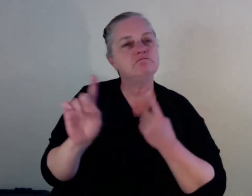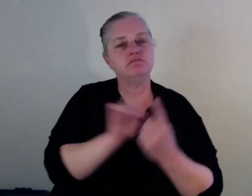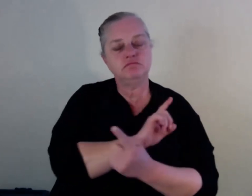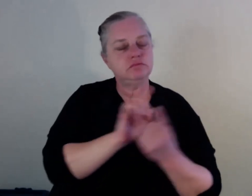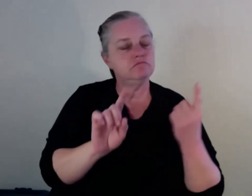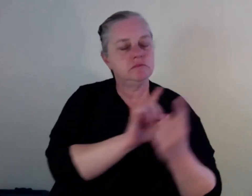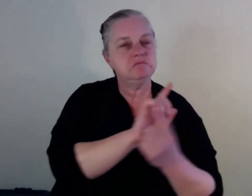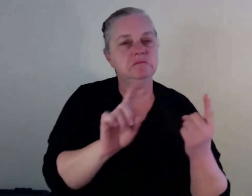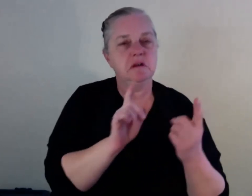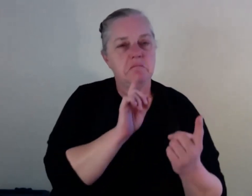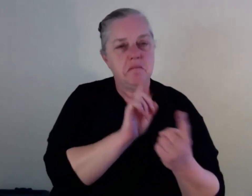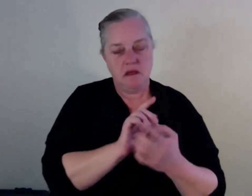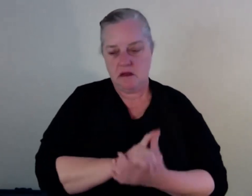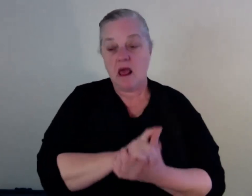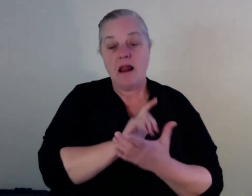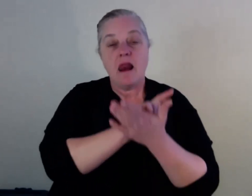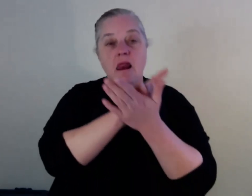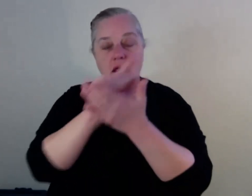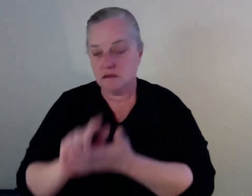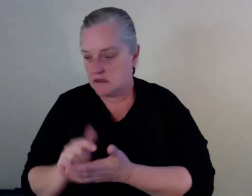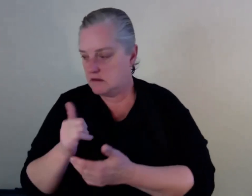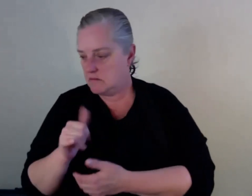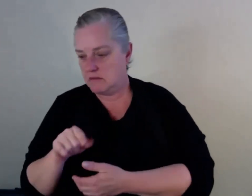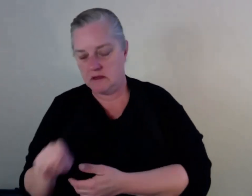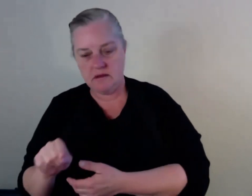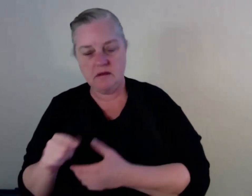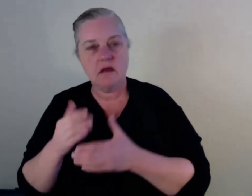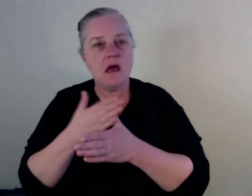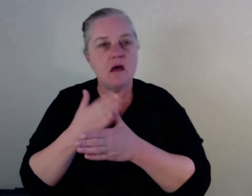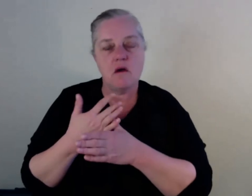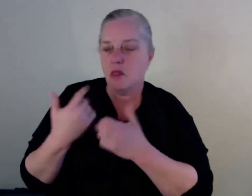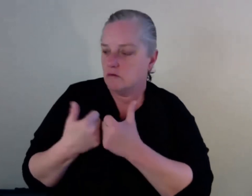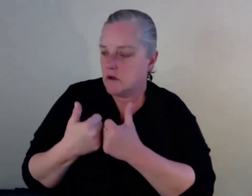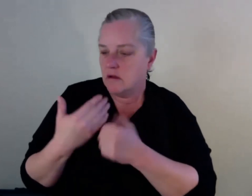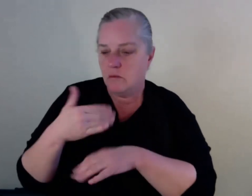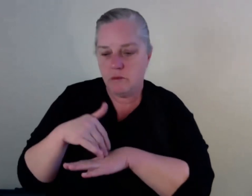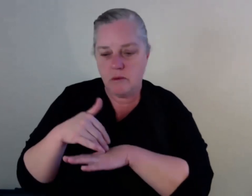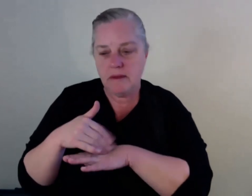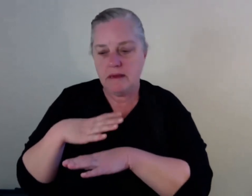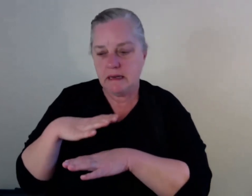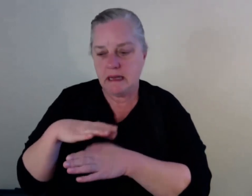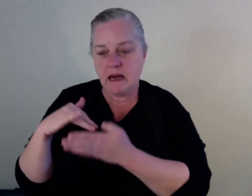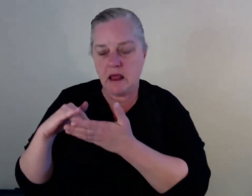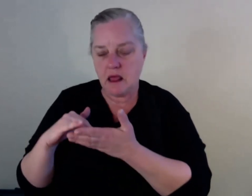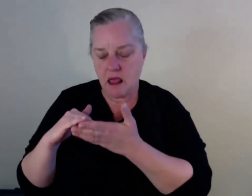be able to talk to Rick and then get a call, you know. So it's, it's kind of word of mouth, but it's also having a presence within